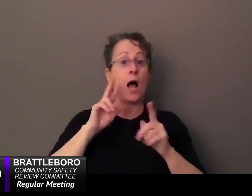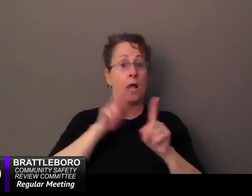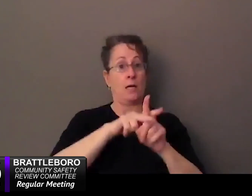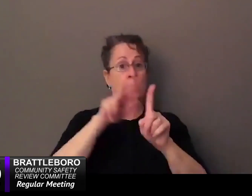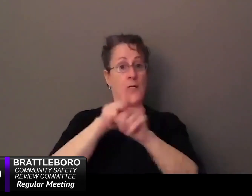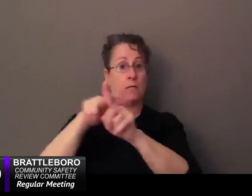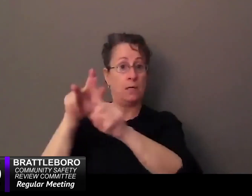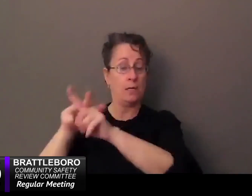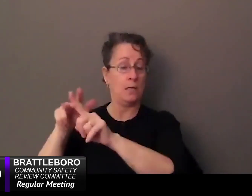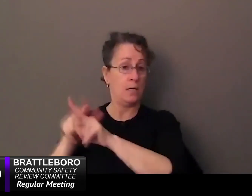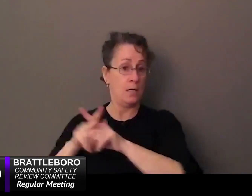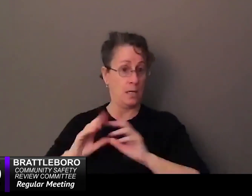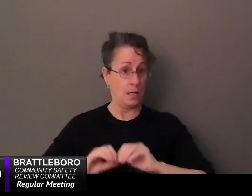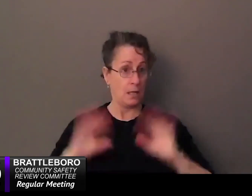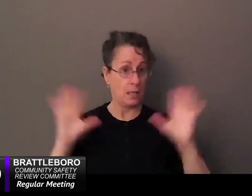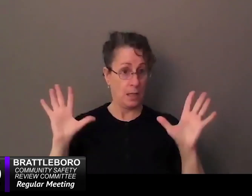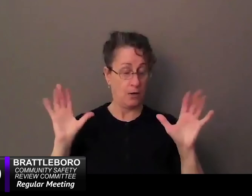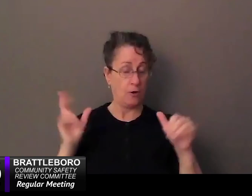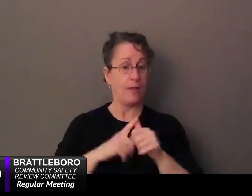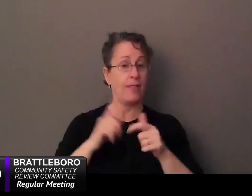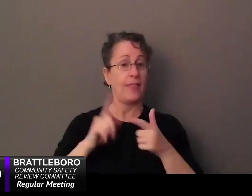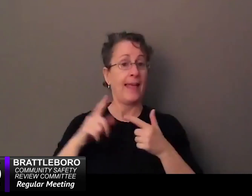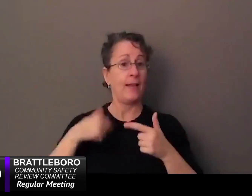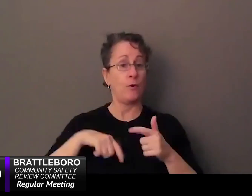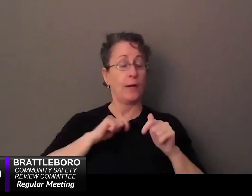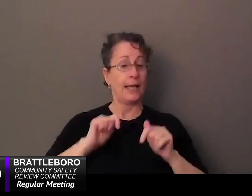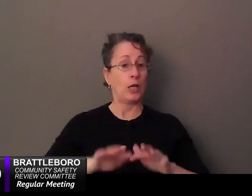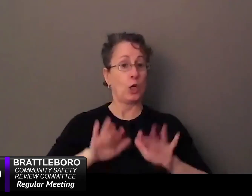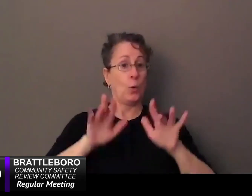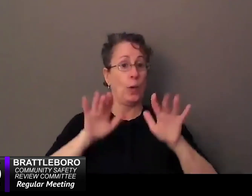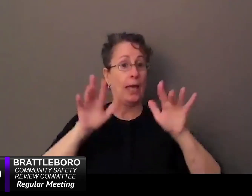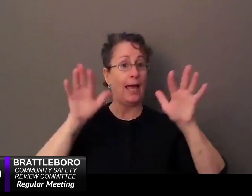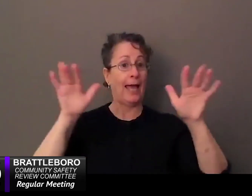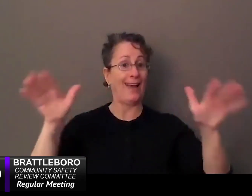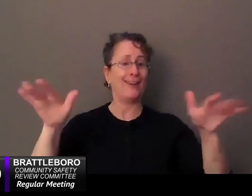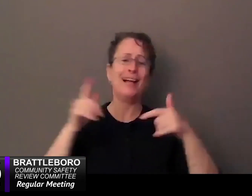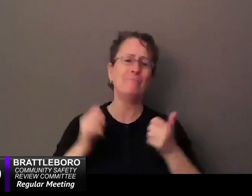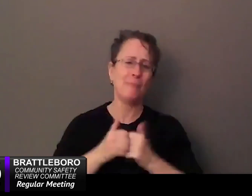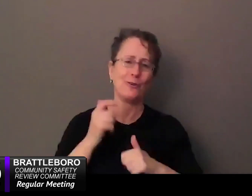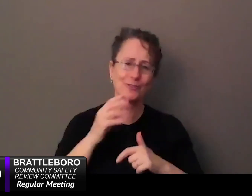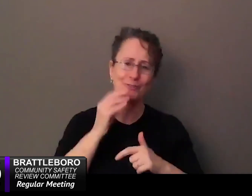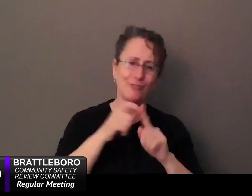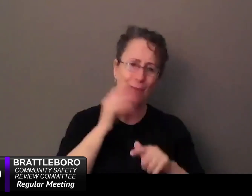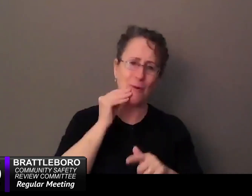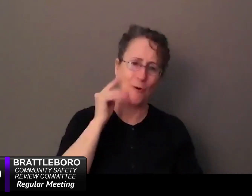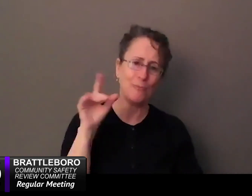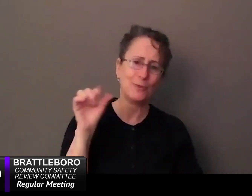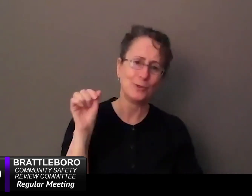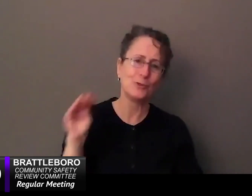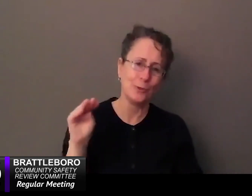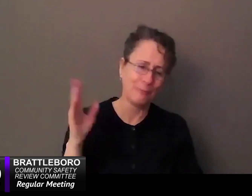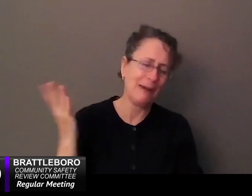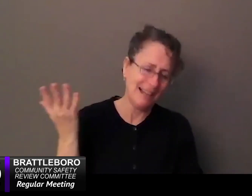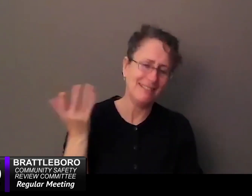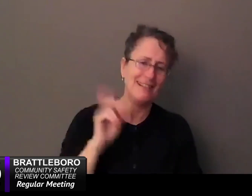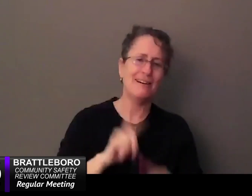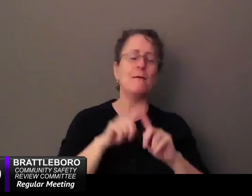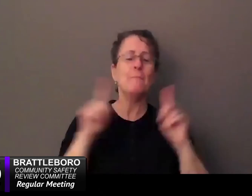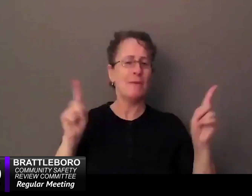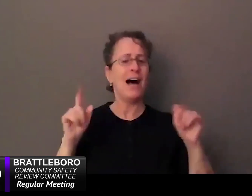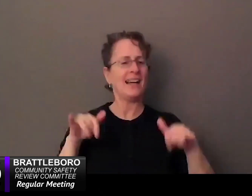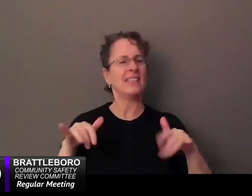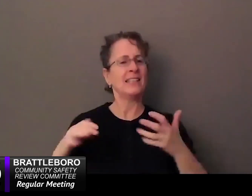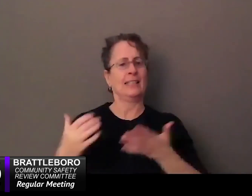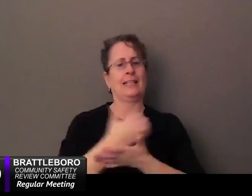then we're going out metaphorically, mostly staying home and gathering the information or sharing